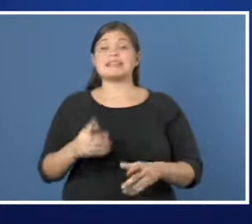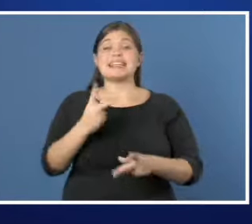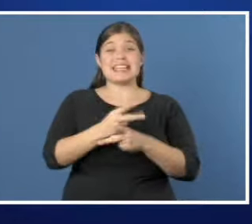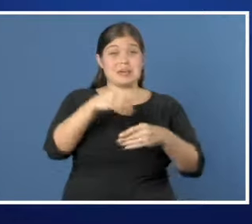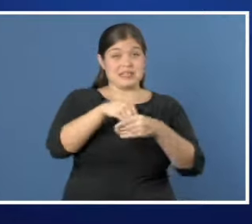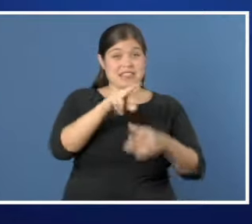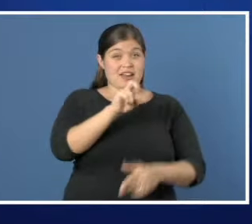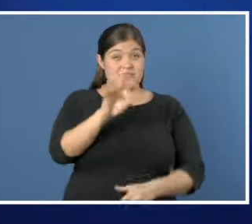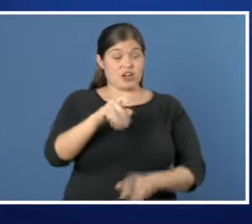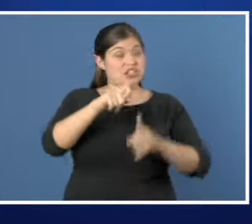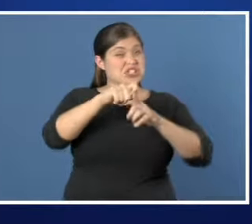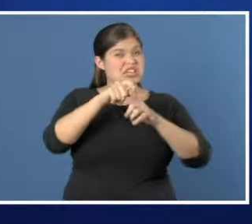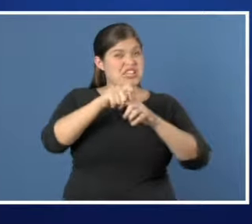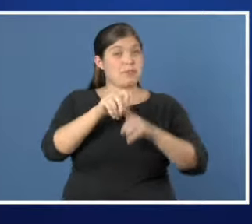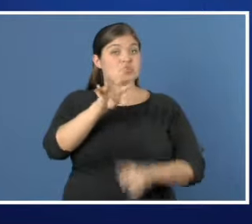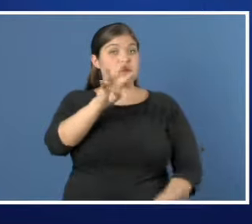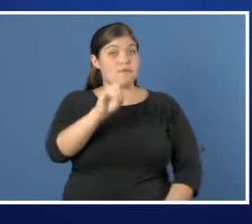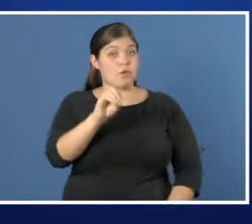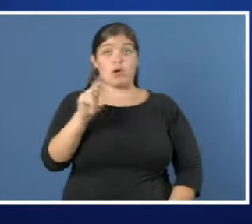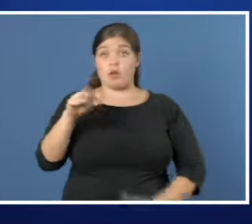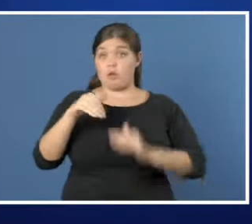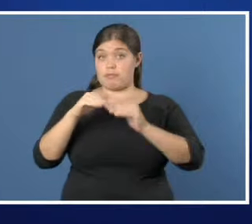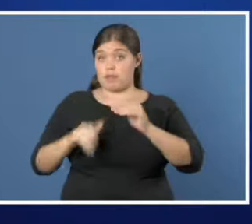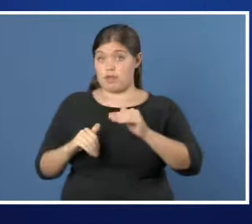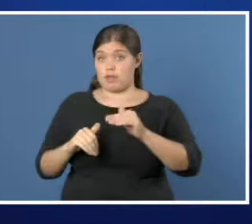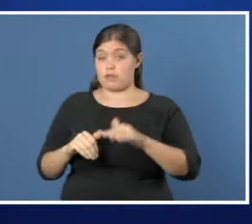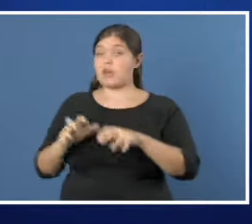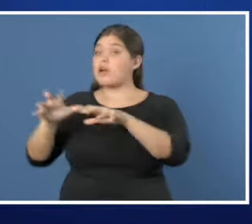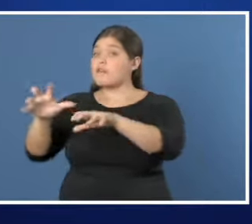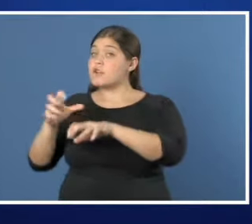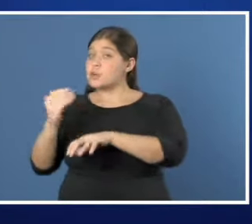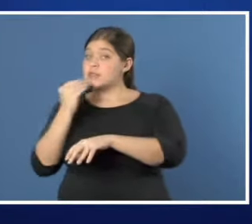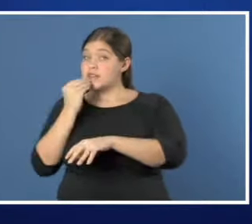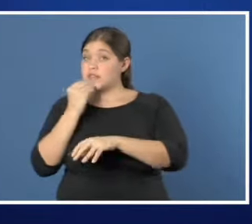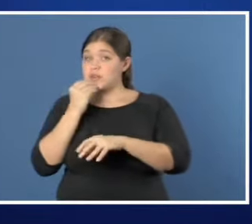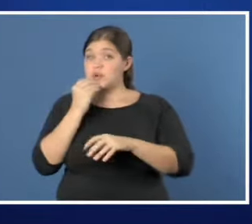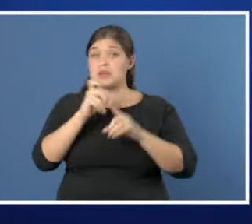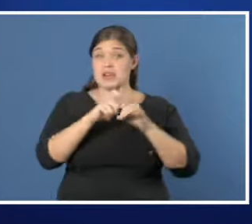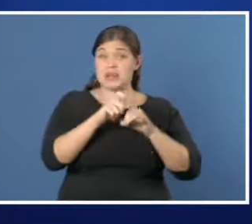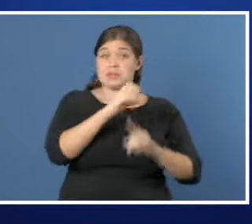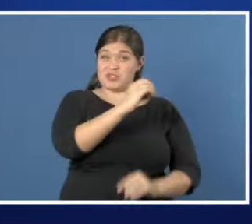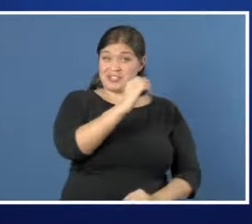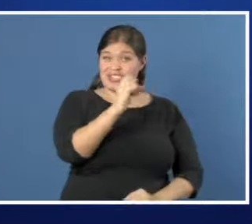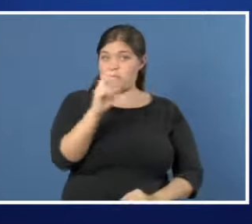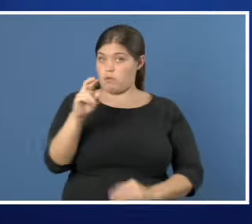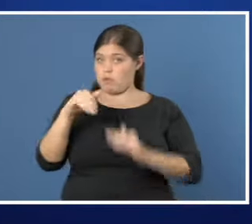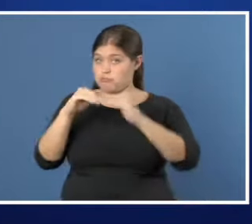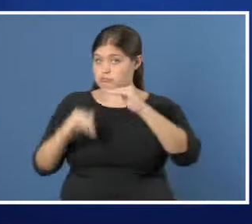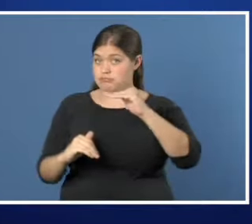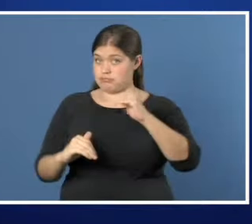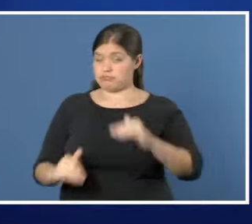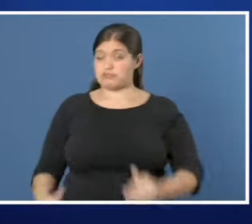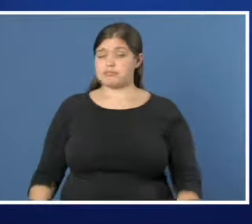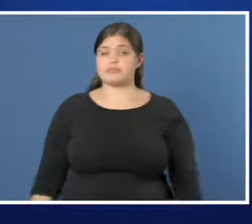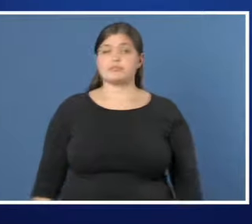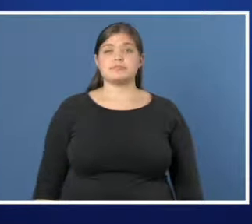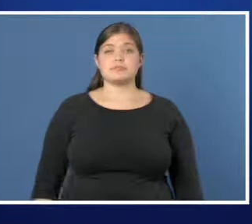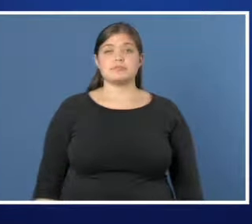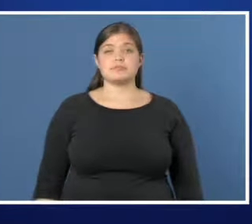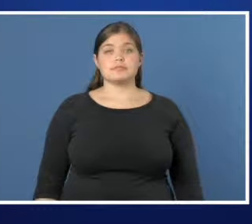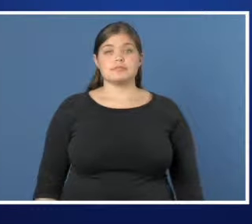refrigerated at or below 40 degrees, and frozen food at or below 0 degrees.